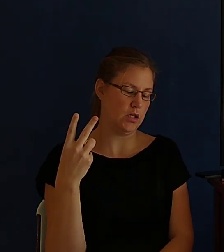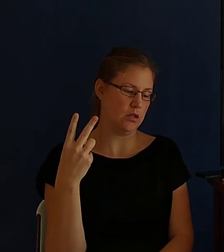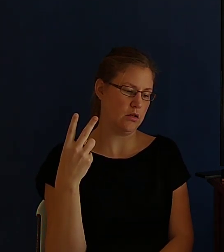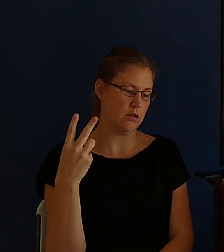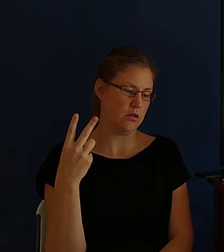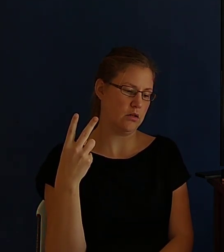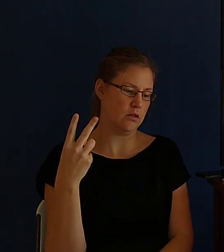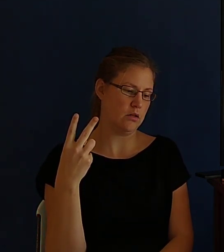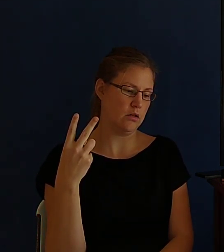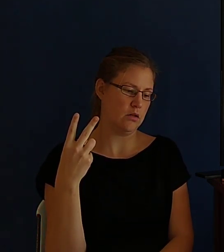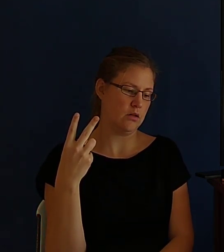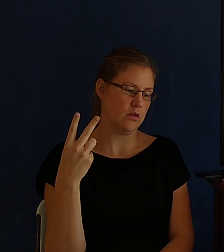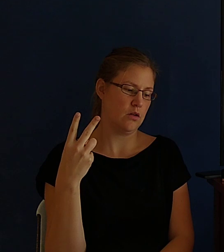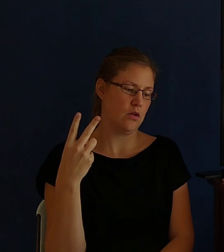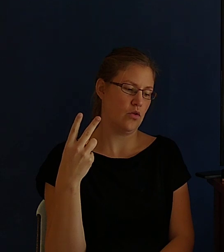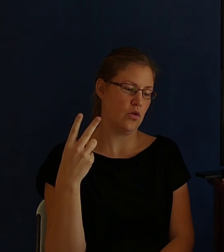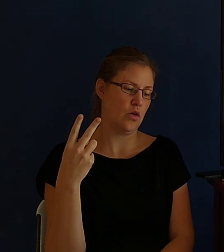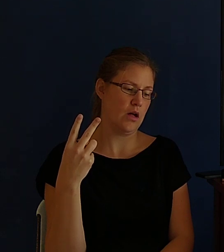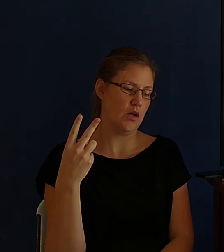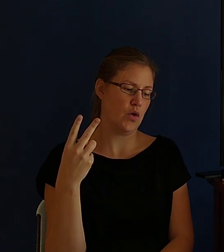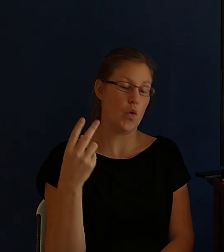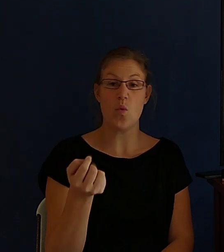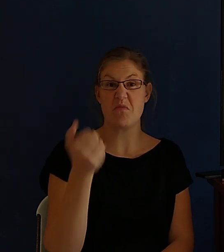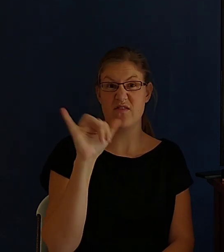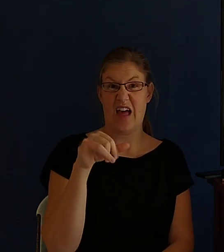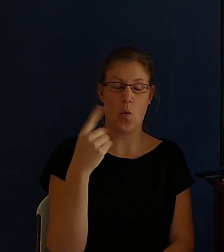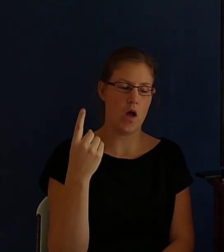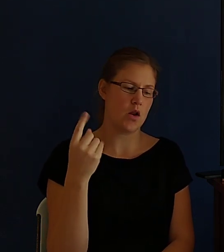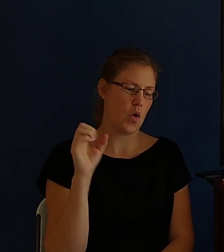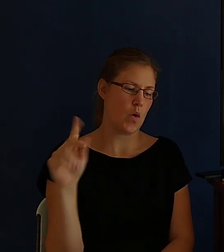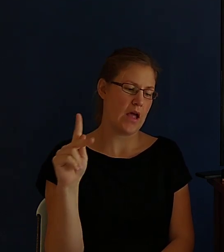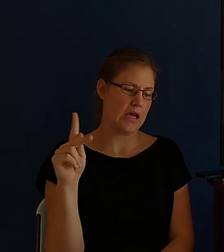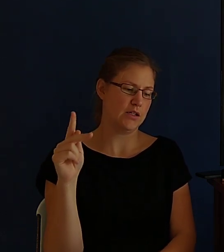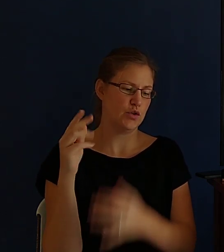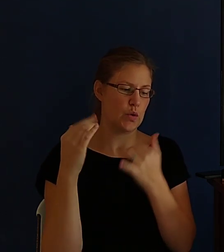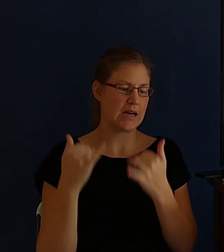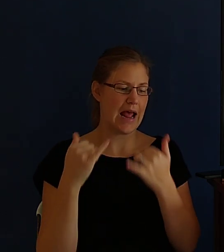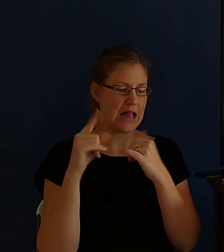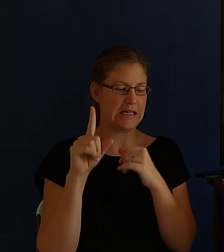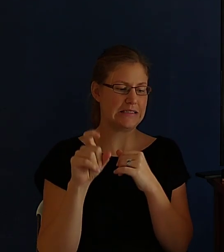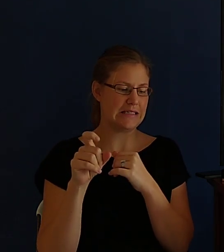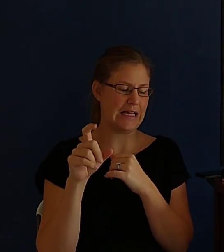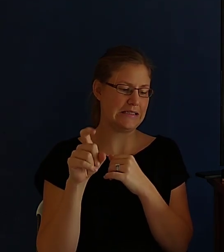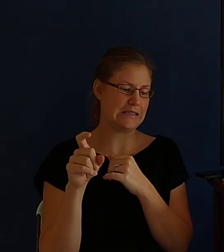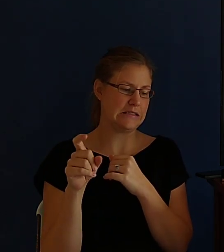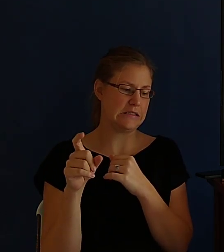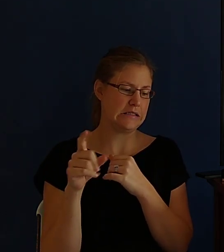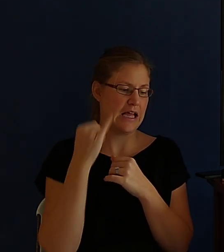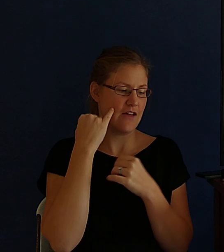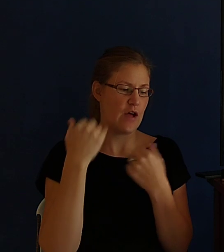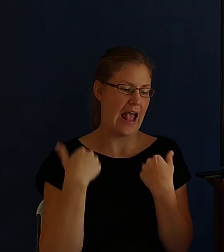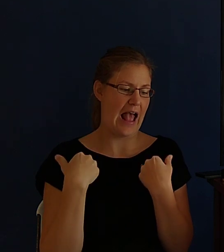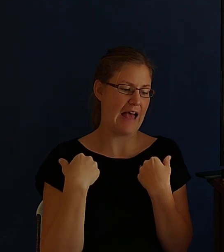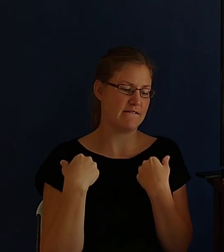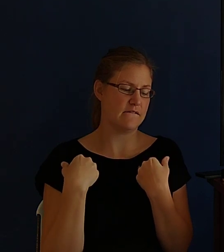so let's remove this one. Okay, now let's test if we have 2